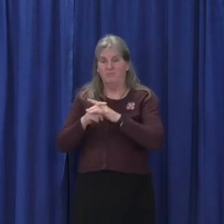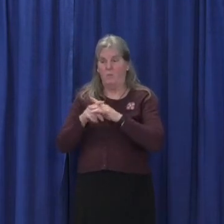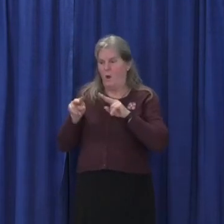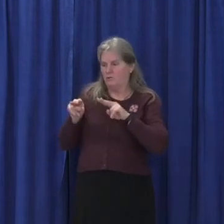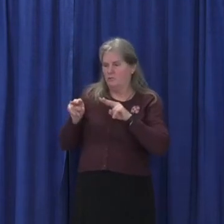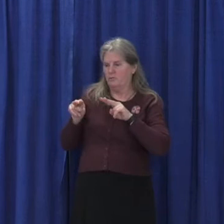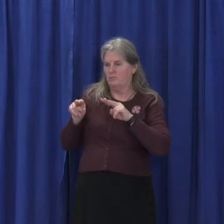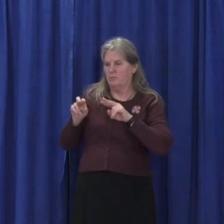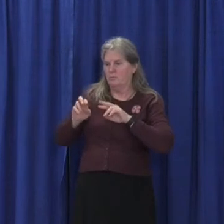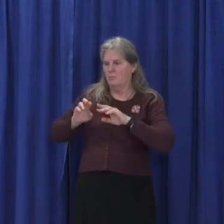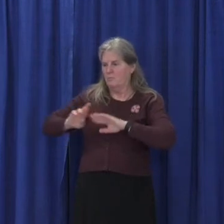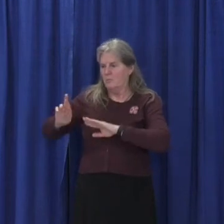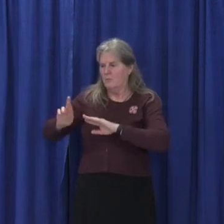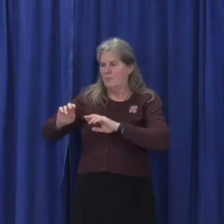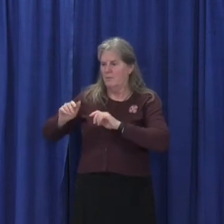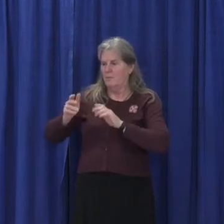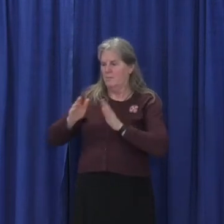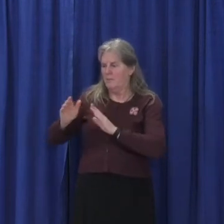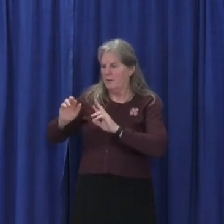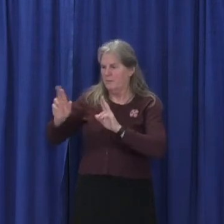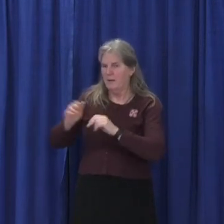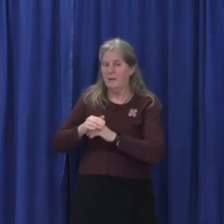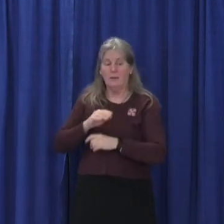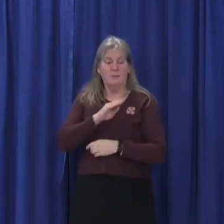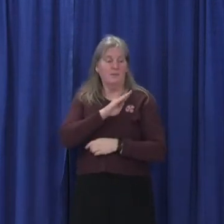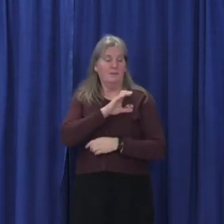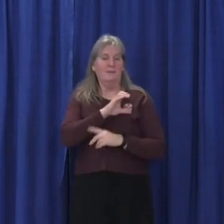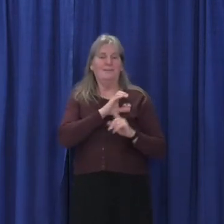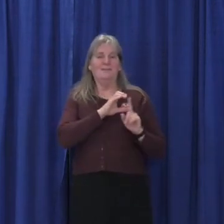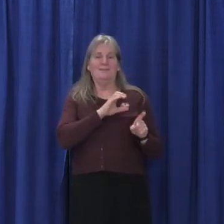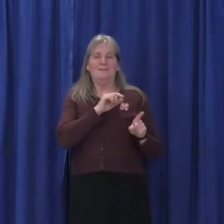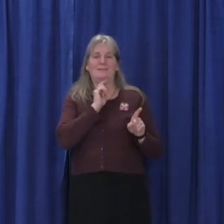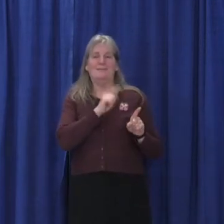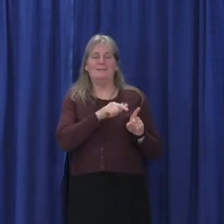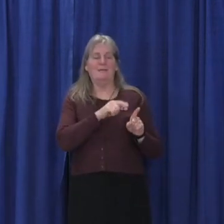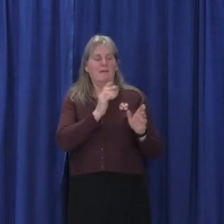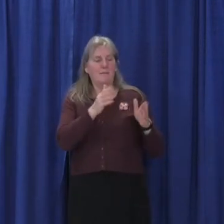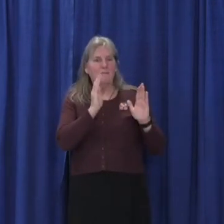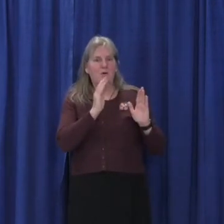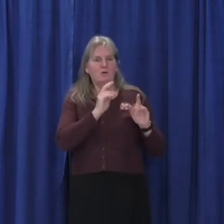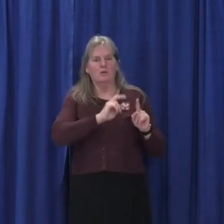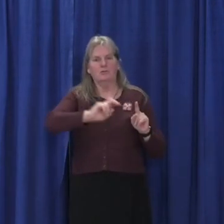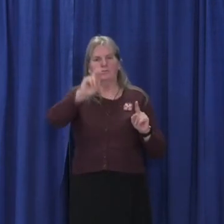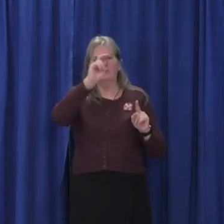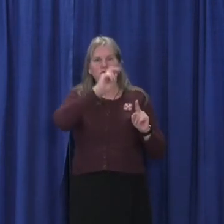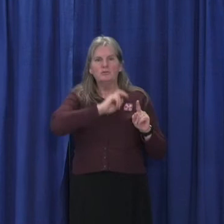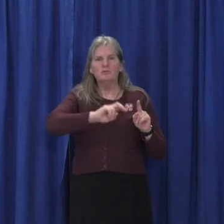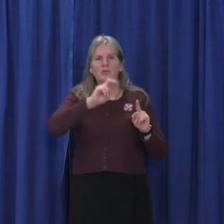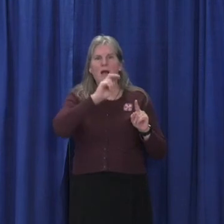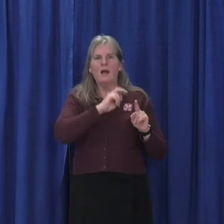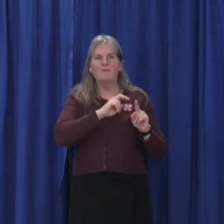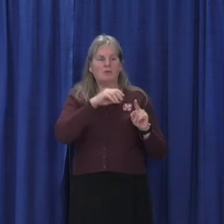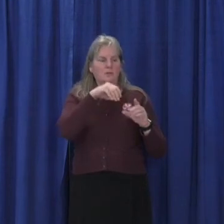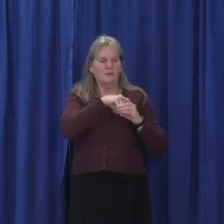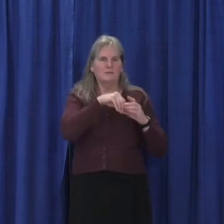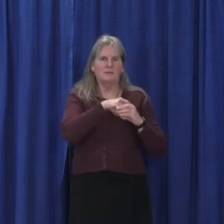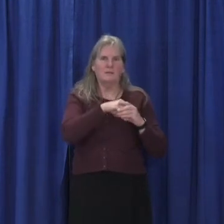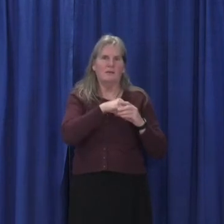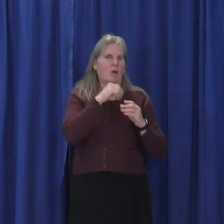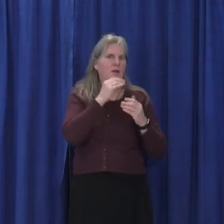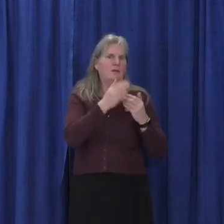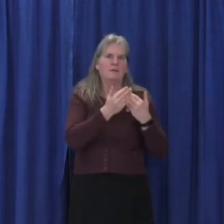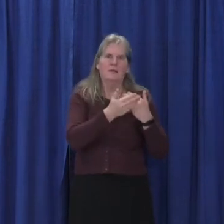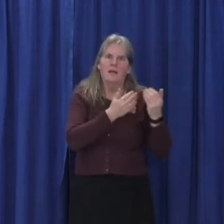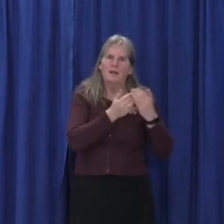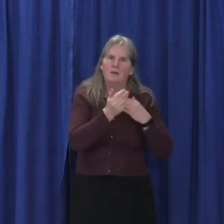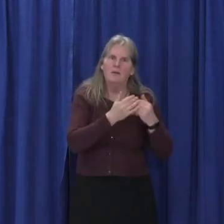them. In BC, they're really focused in on, travel is hard internally anyway with all of the devastation through